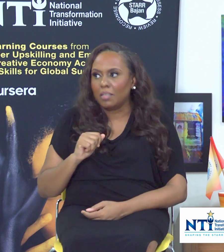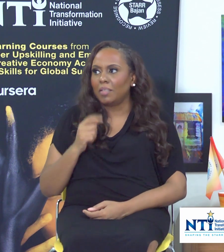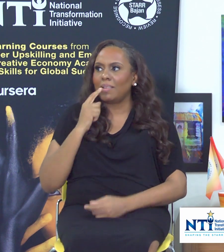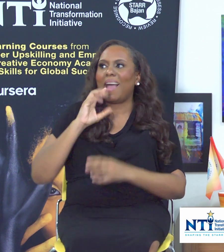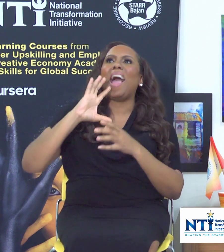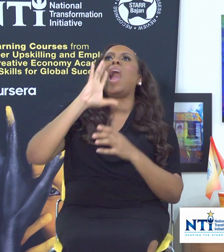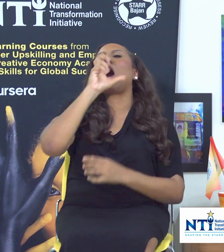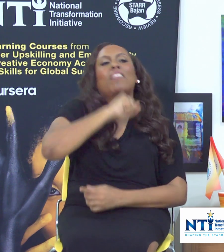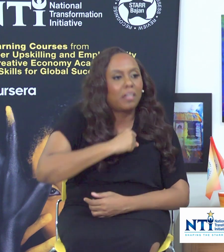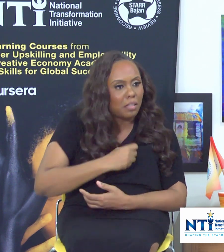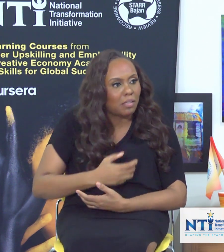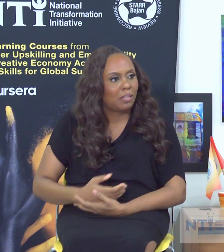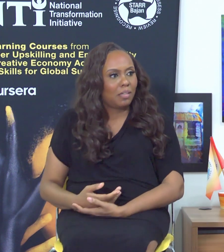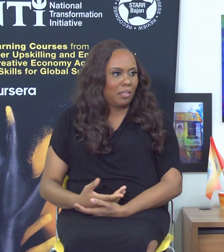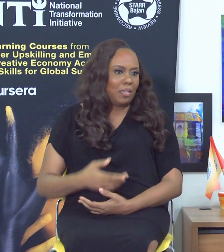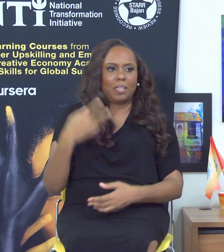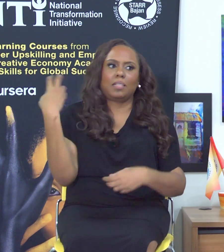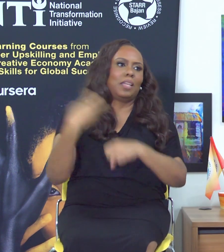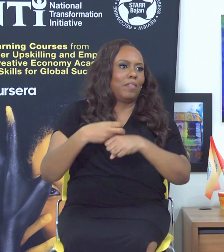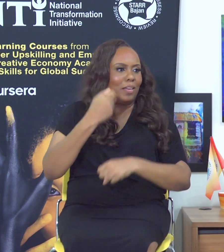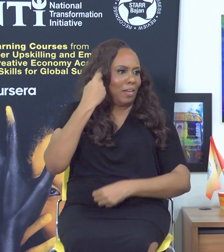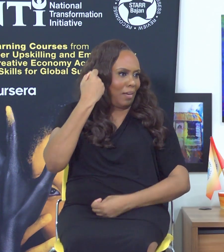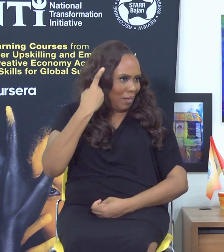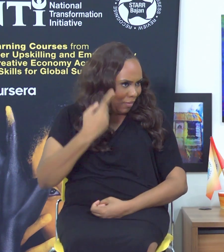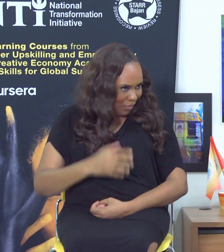understand, even for hearing. Yeah.